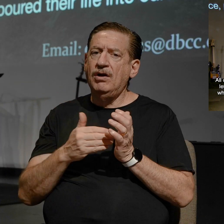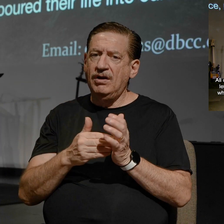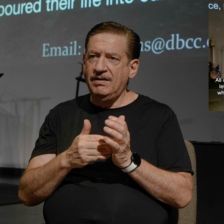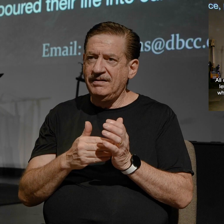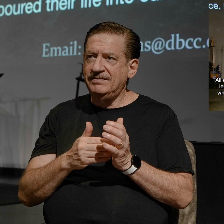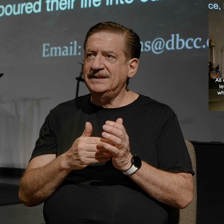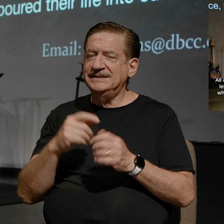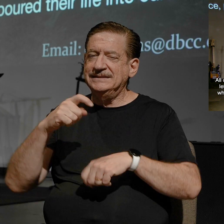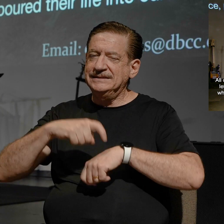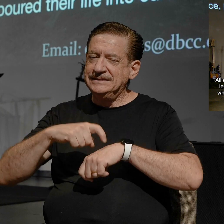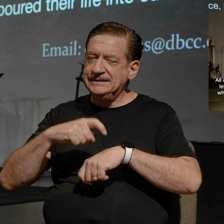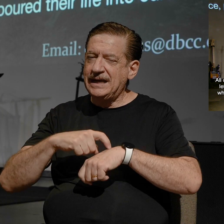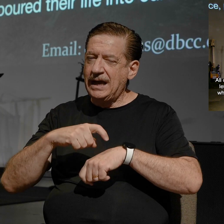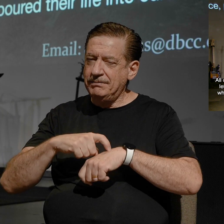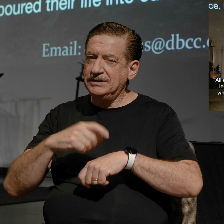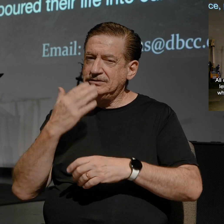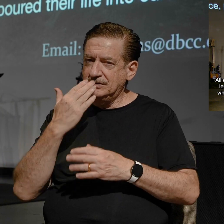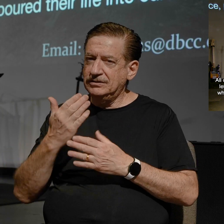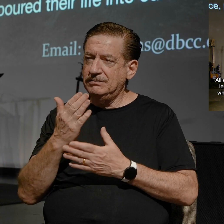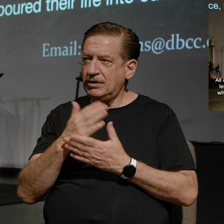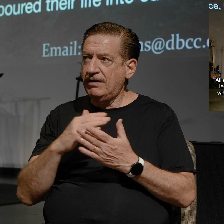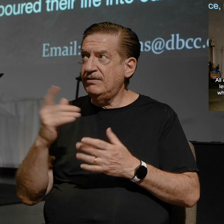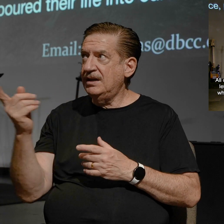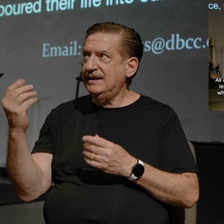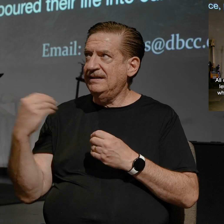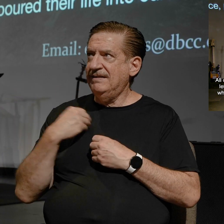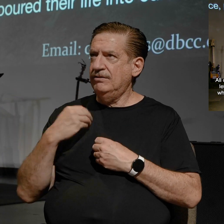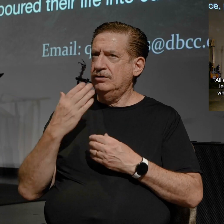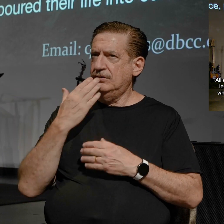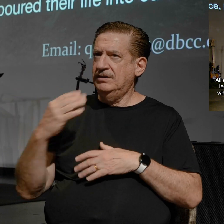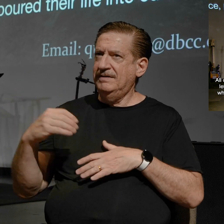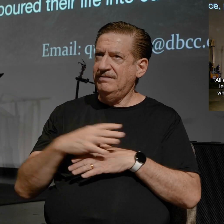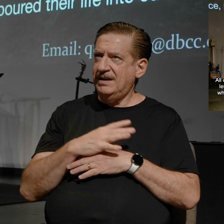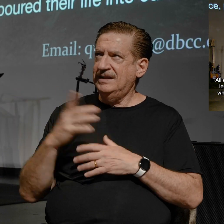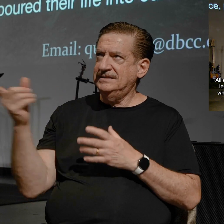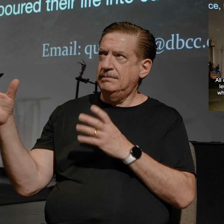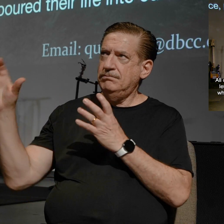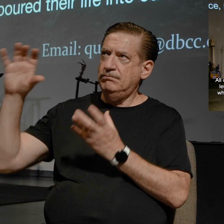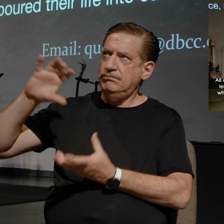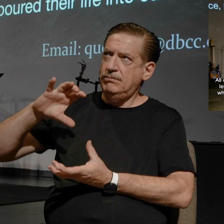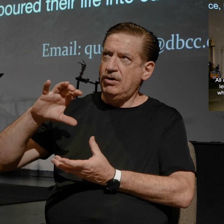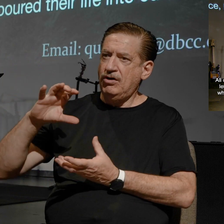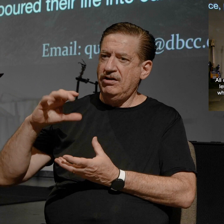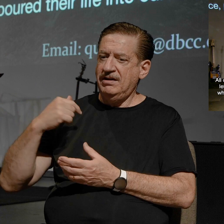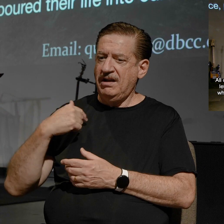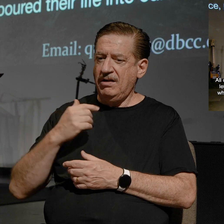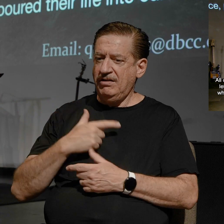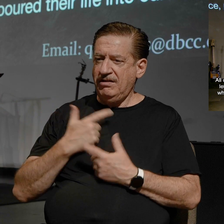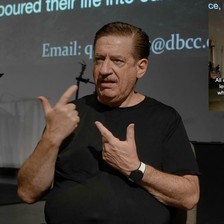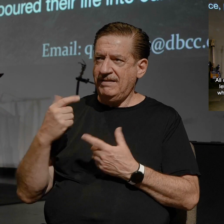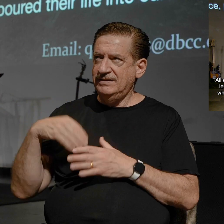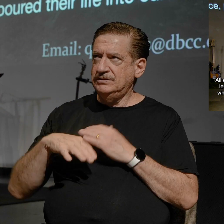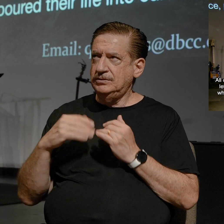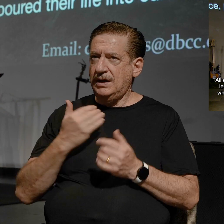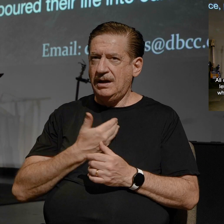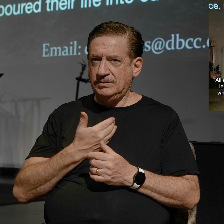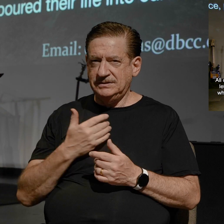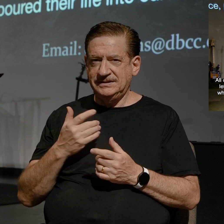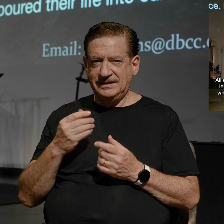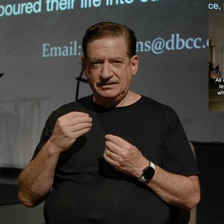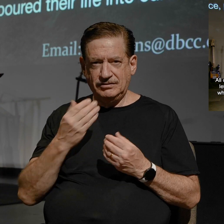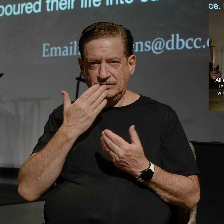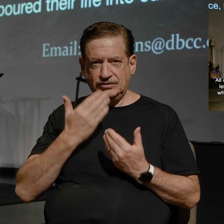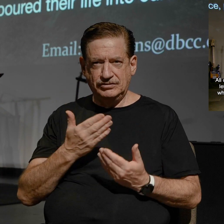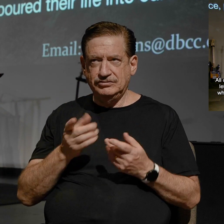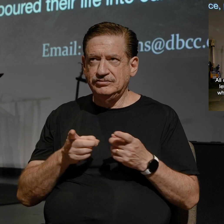this. Who gave us good advice, pointed us in the right direction, and poured their life into ours. And so maybe throughout the rest of our